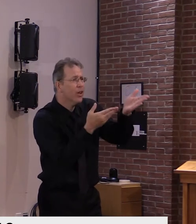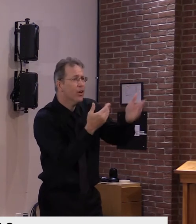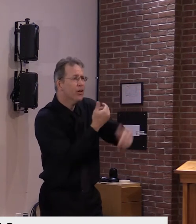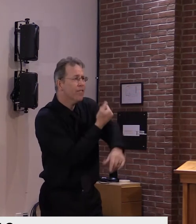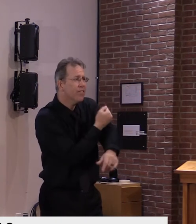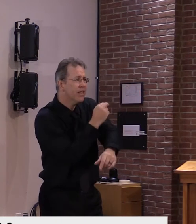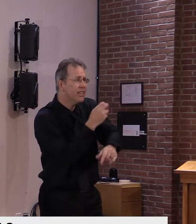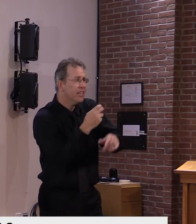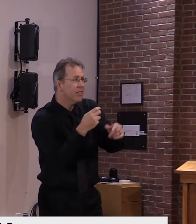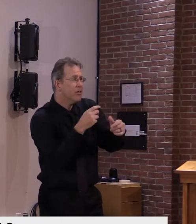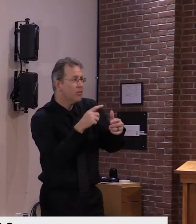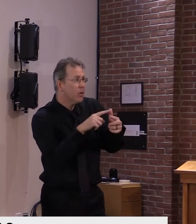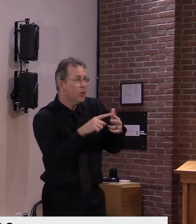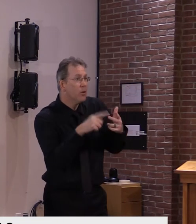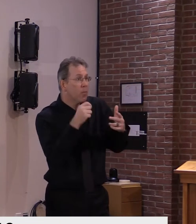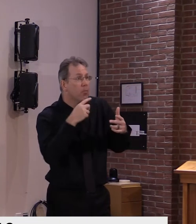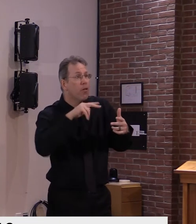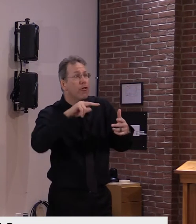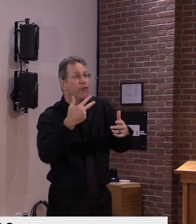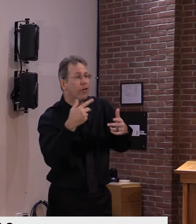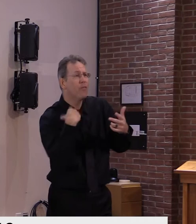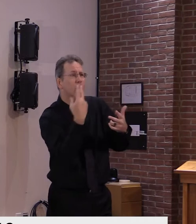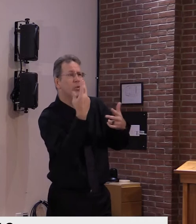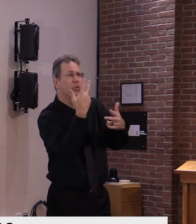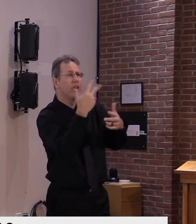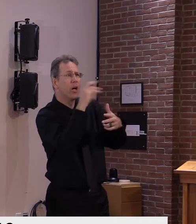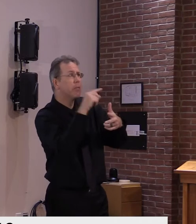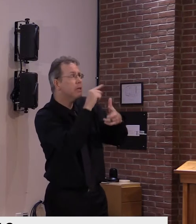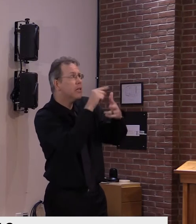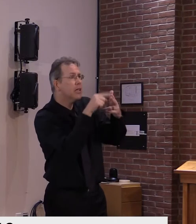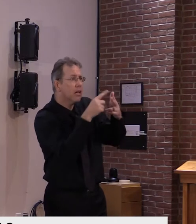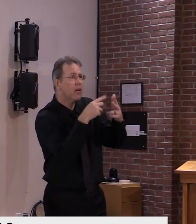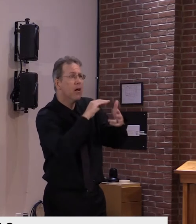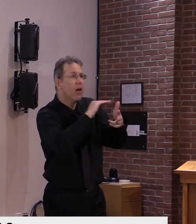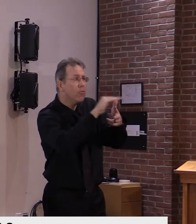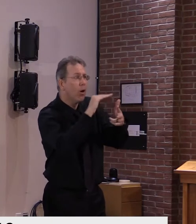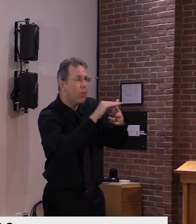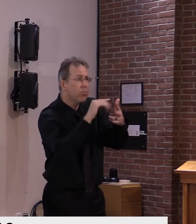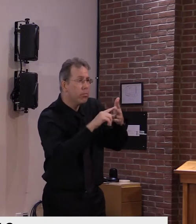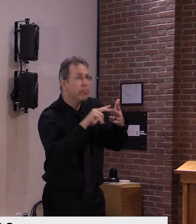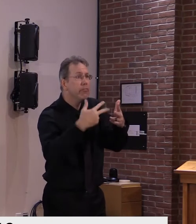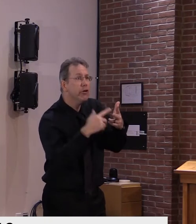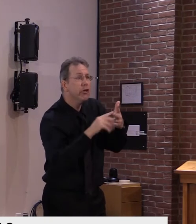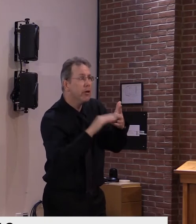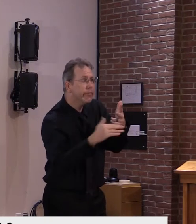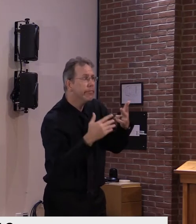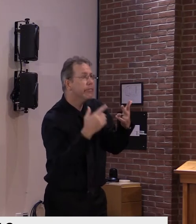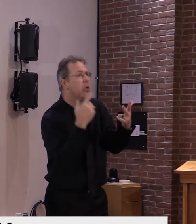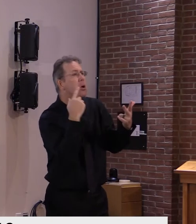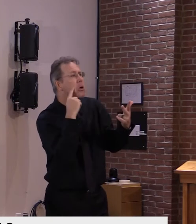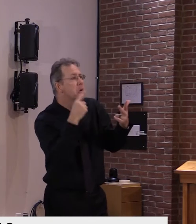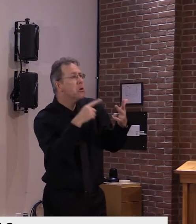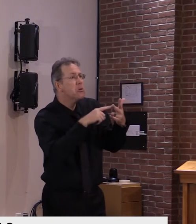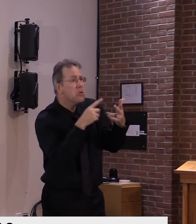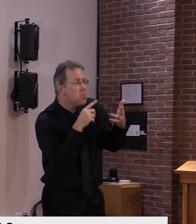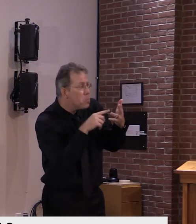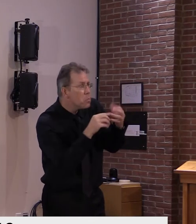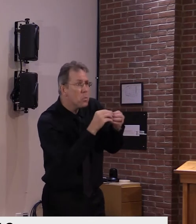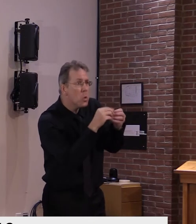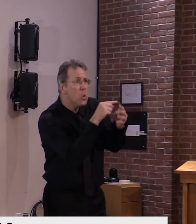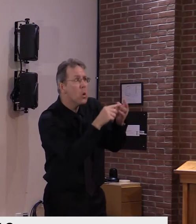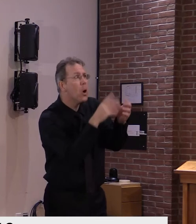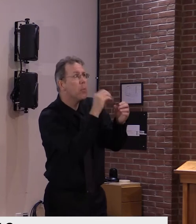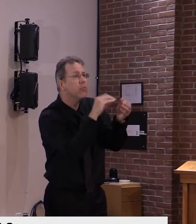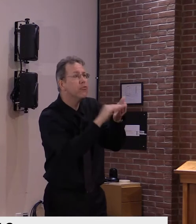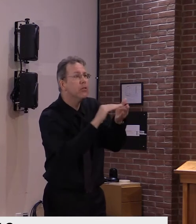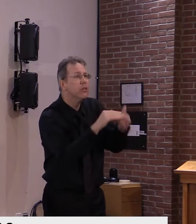number of other vaccines behind them that are being tested at this point as well. So